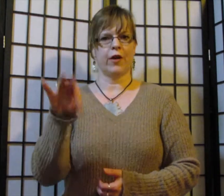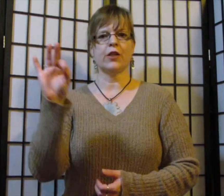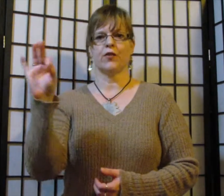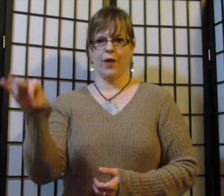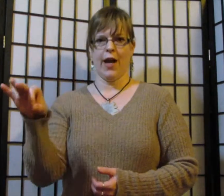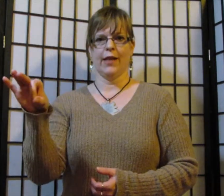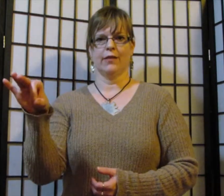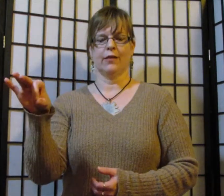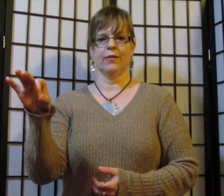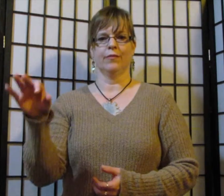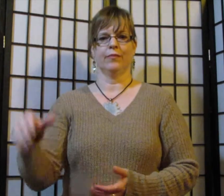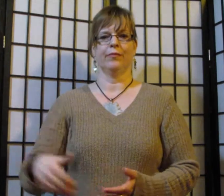French fries.